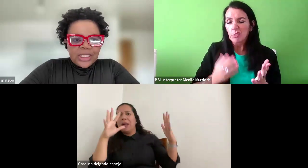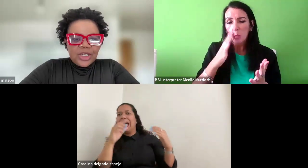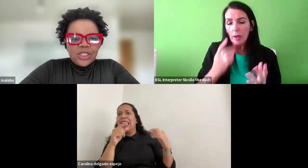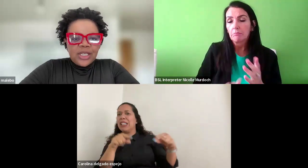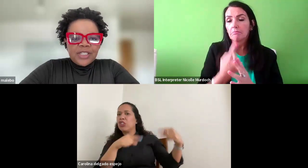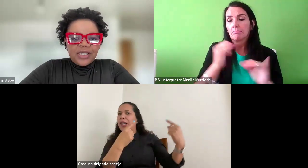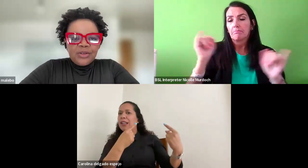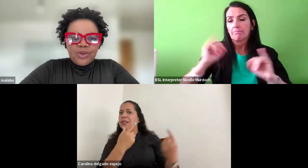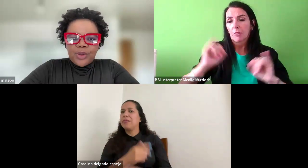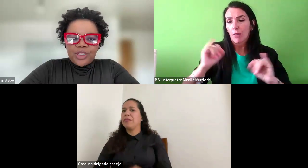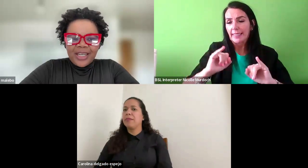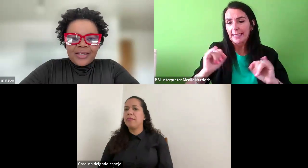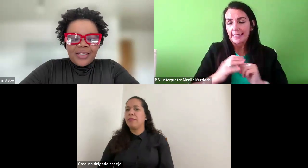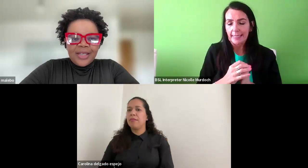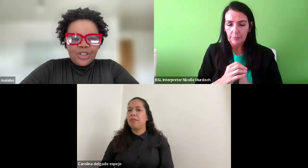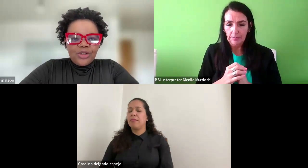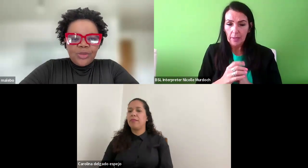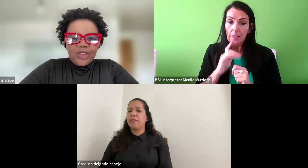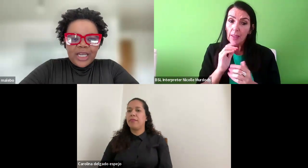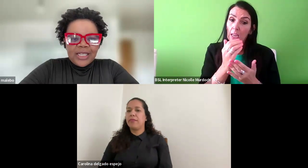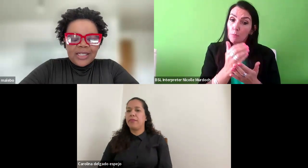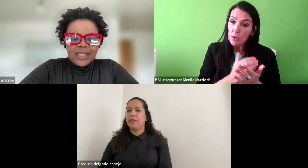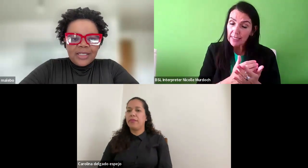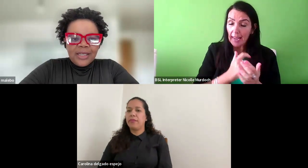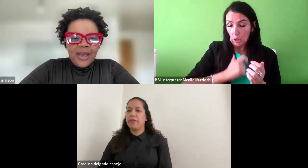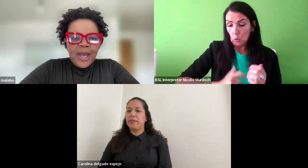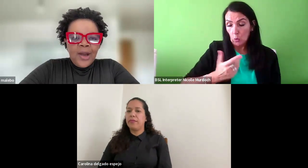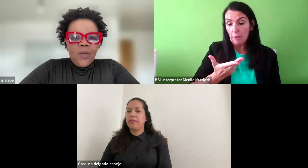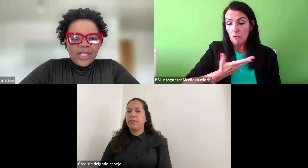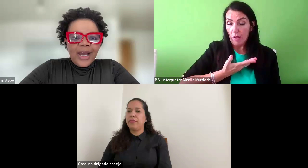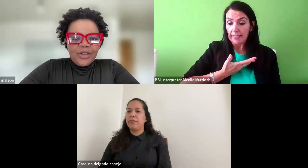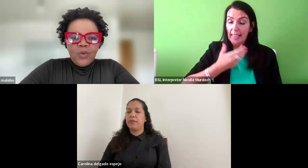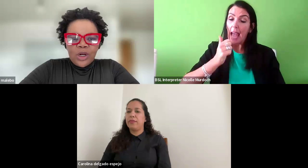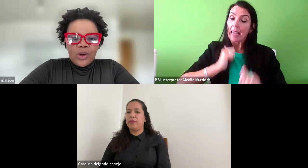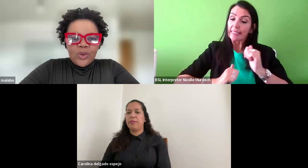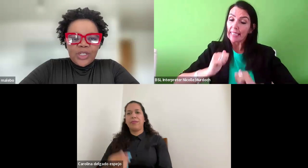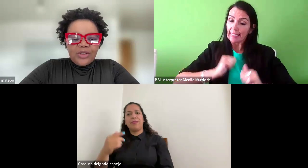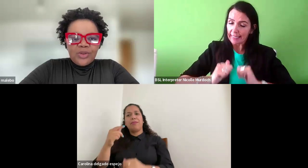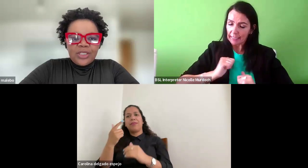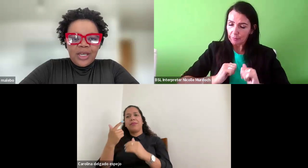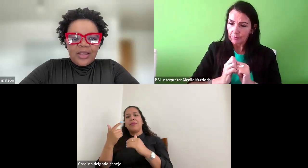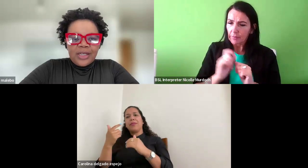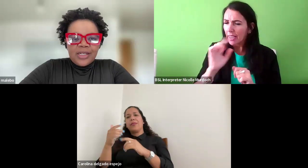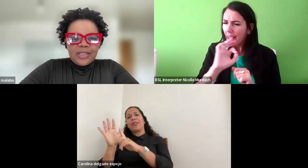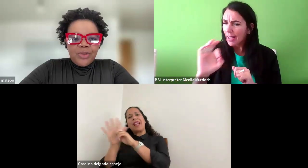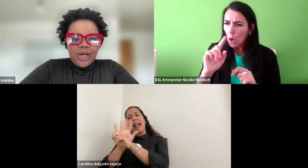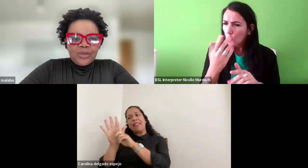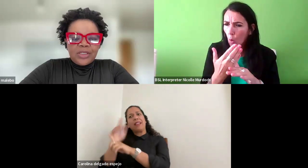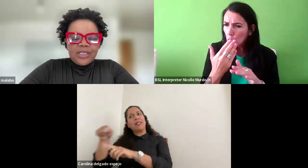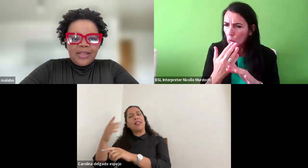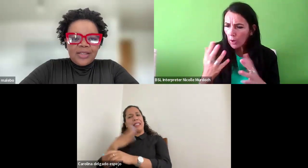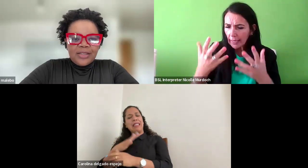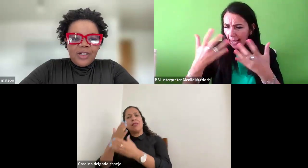different organizations have set out to protect the essential human rights and dignity, what kind of work goes into the tech that is